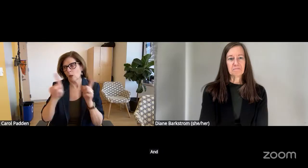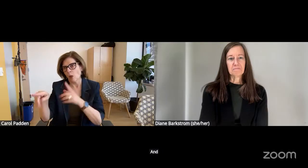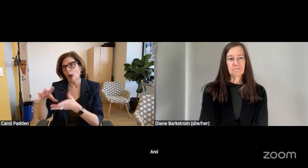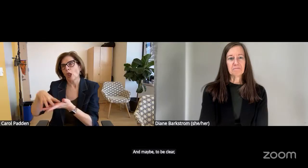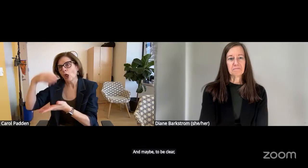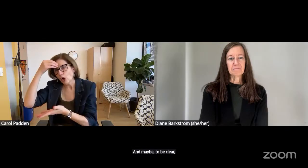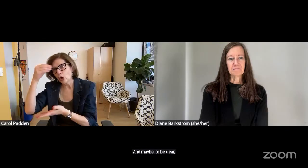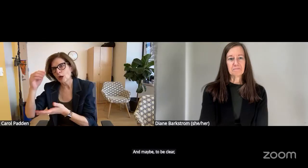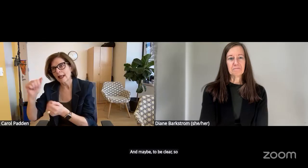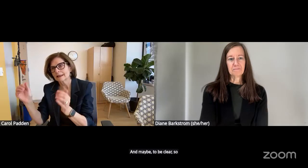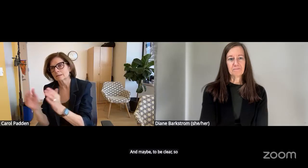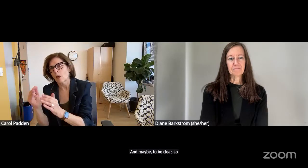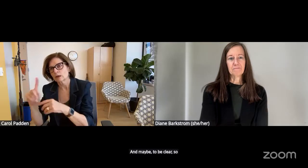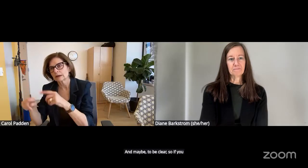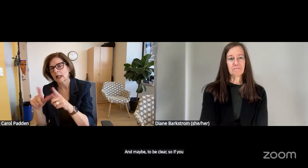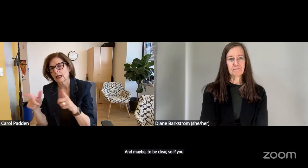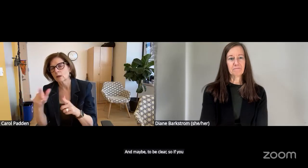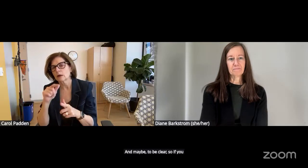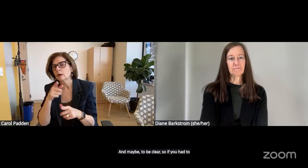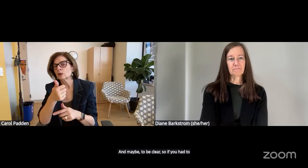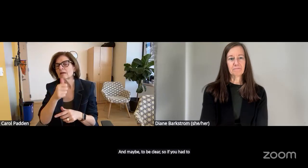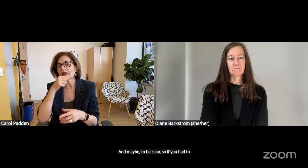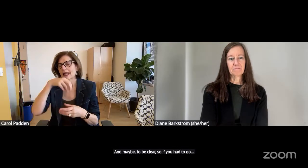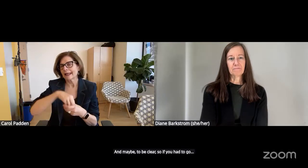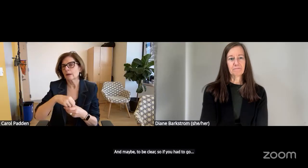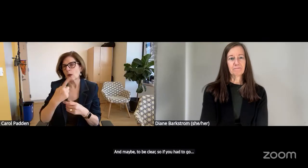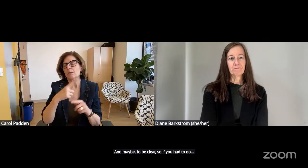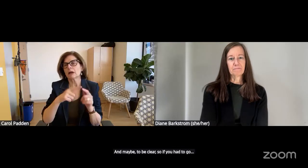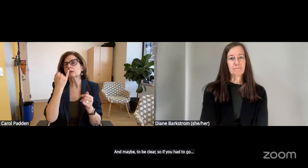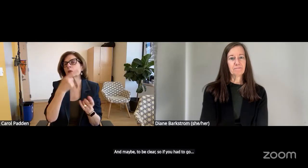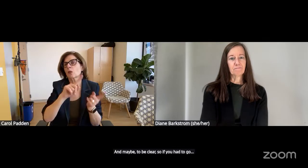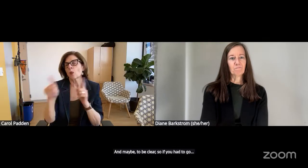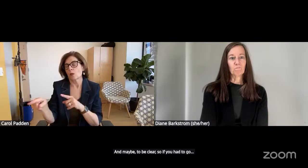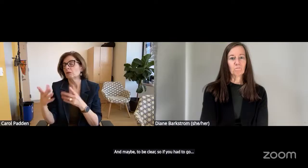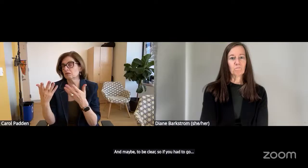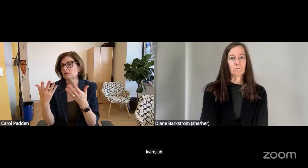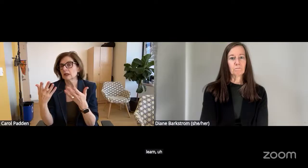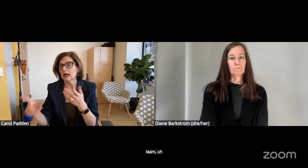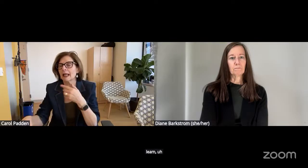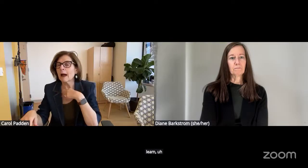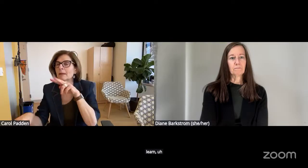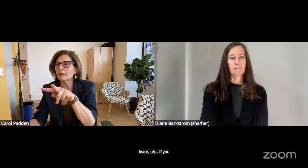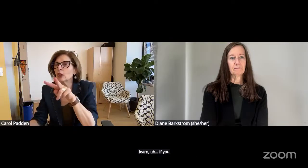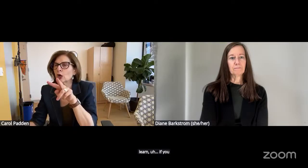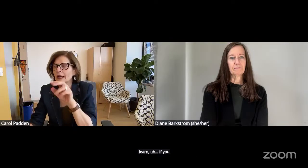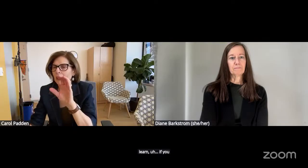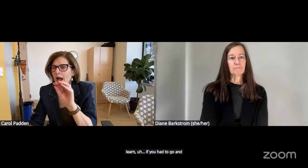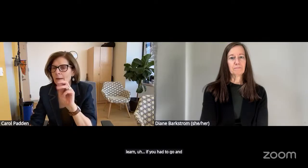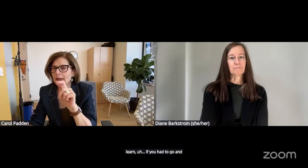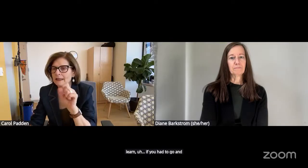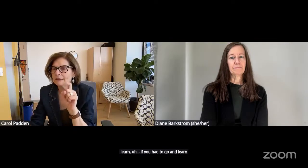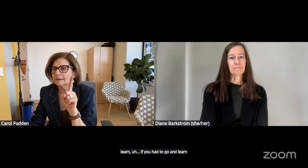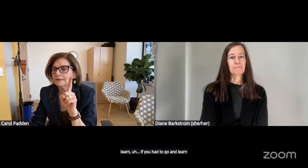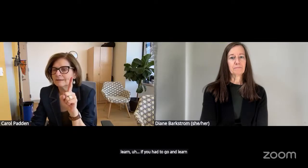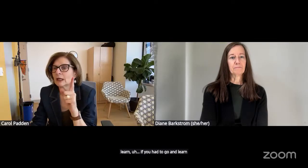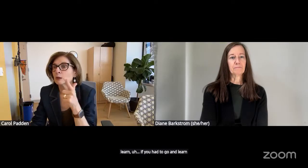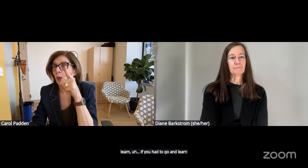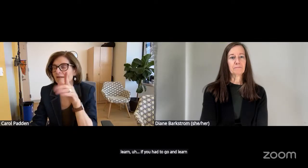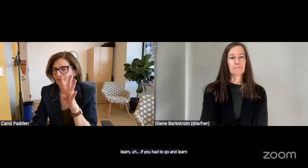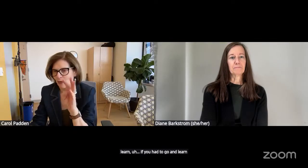so if you had to go learn if you had to go and learn a small sign